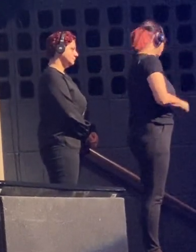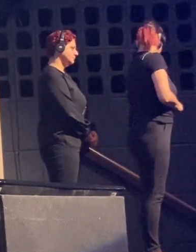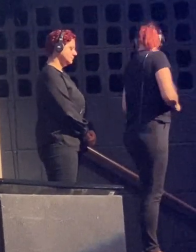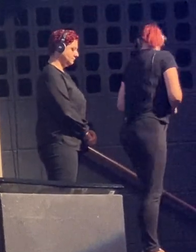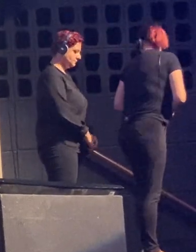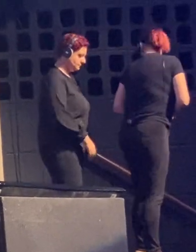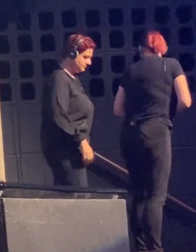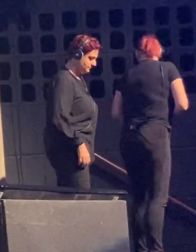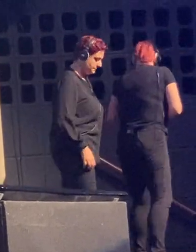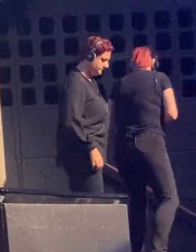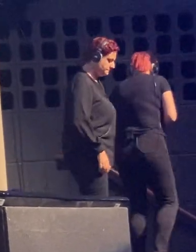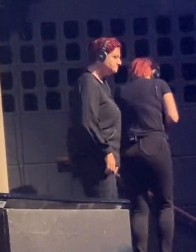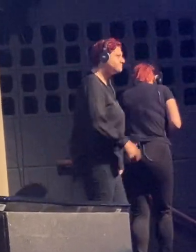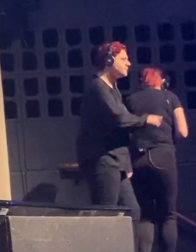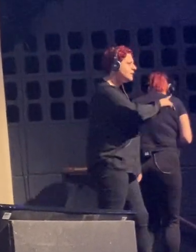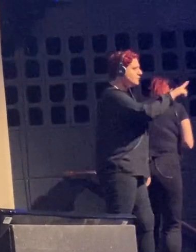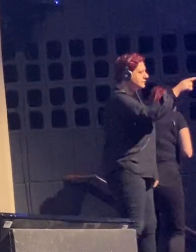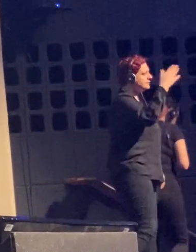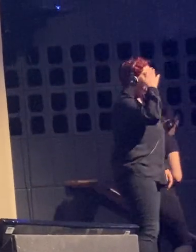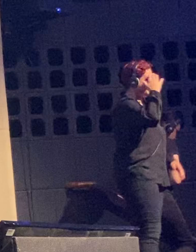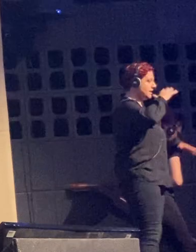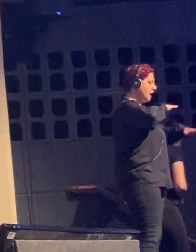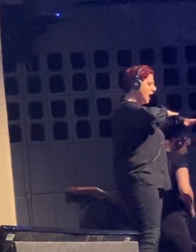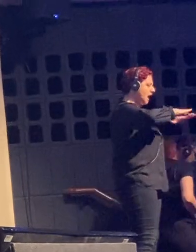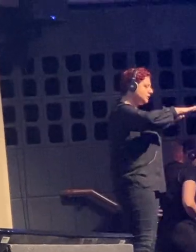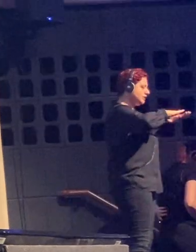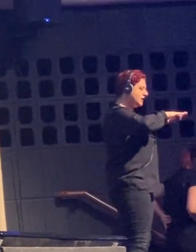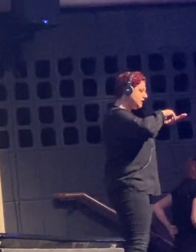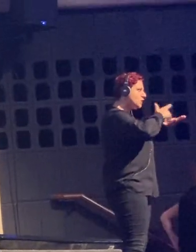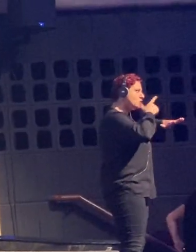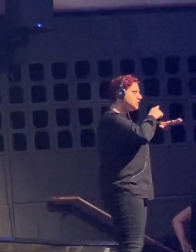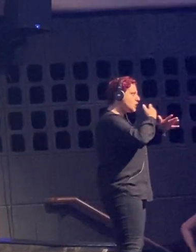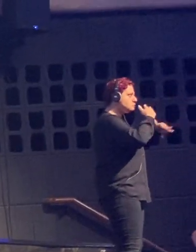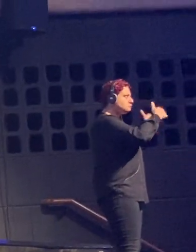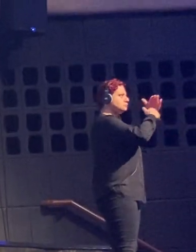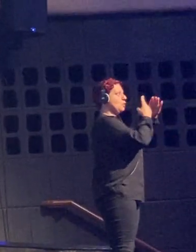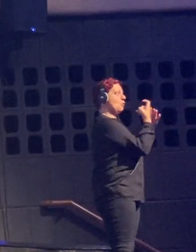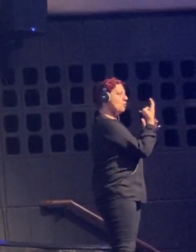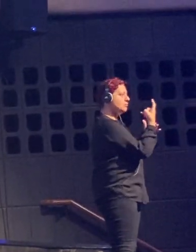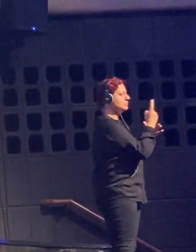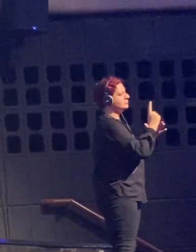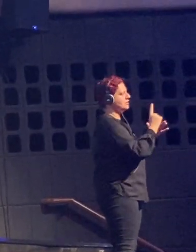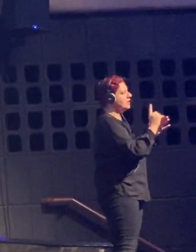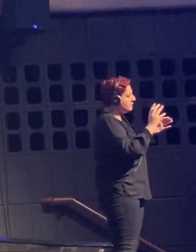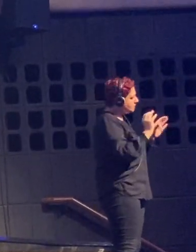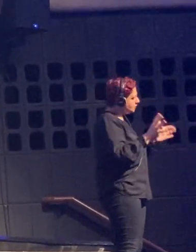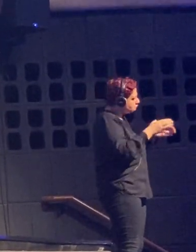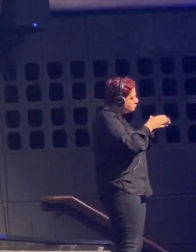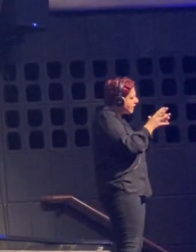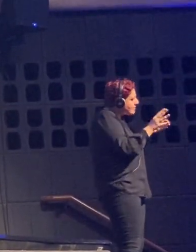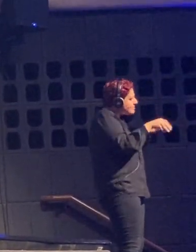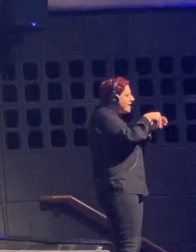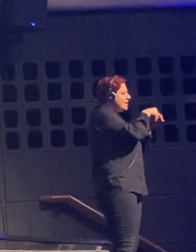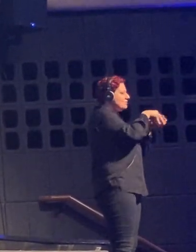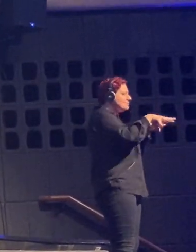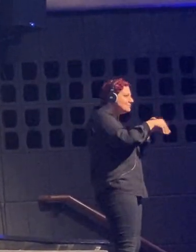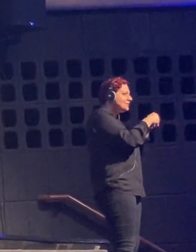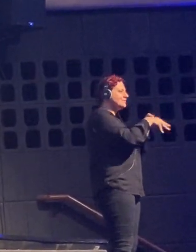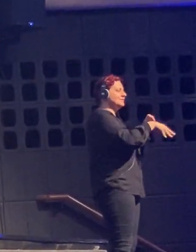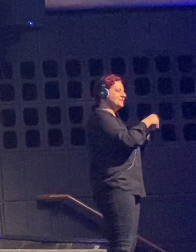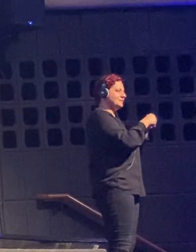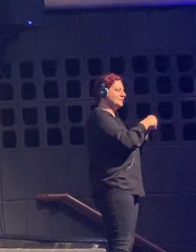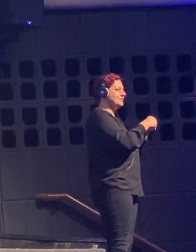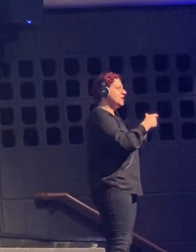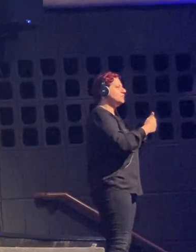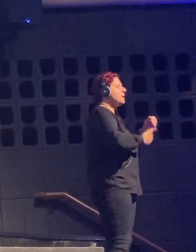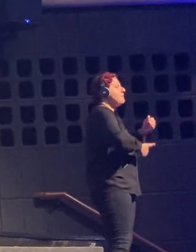for success. I used to say it's the absence of a recipe. There is no best practice